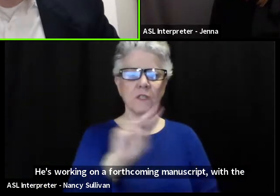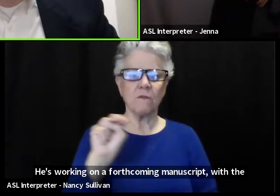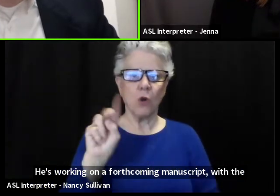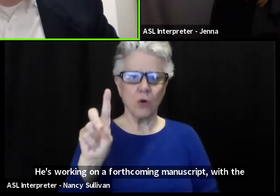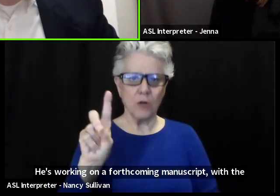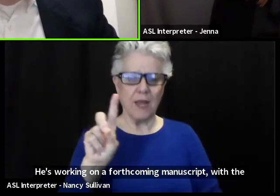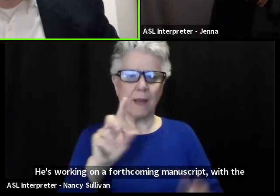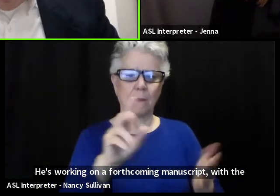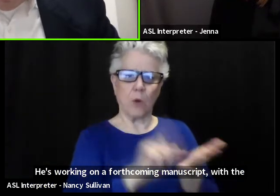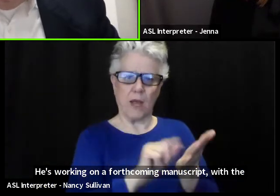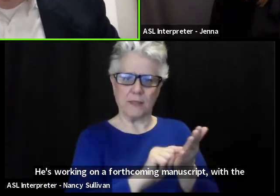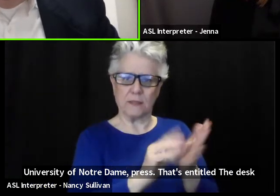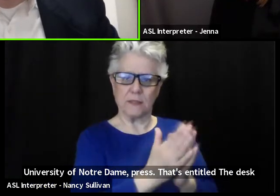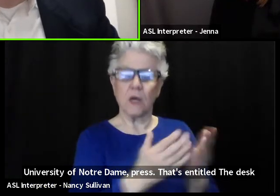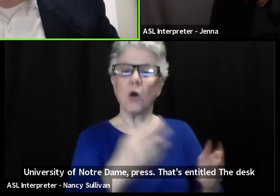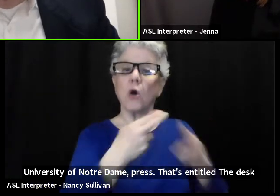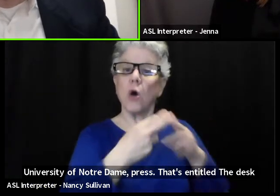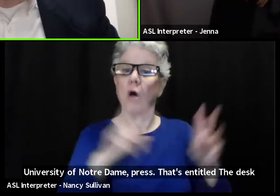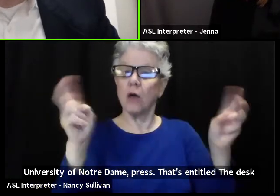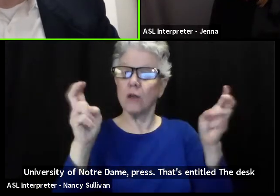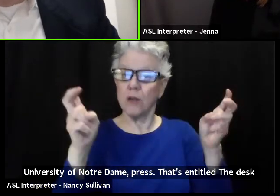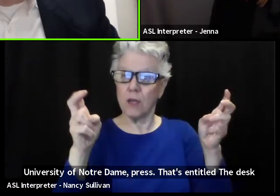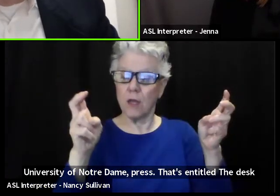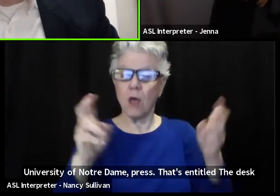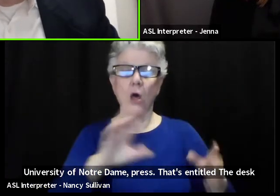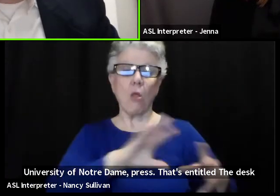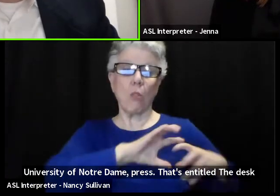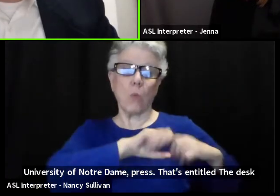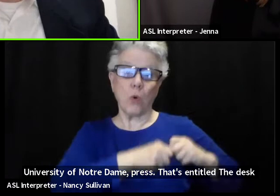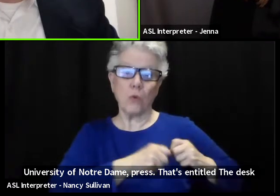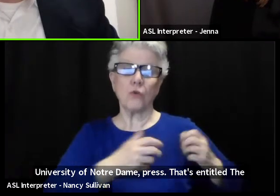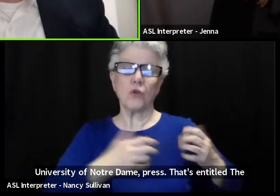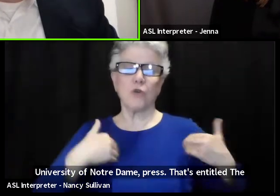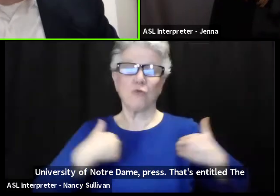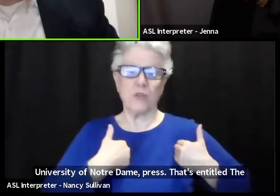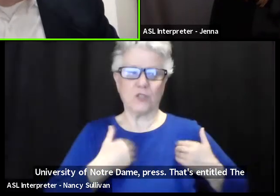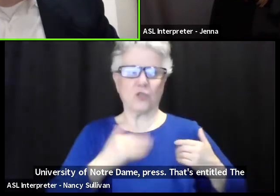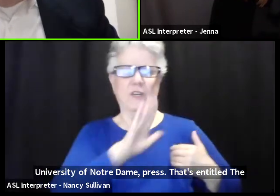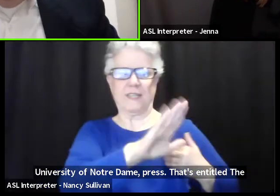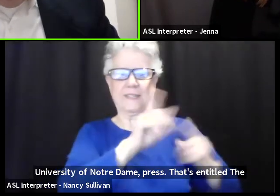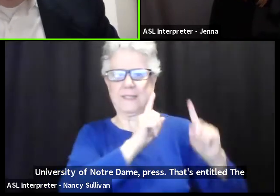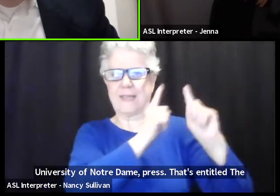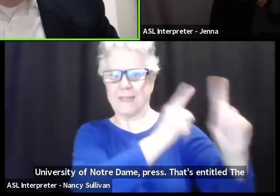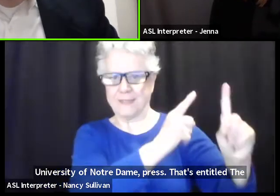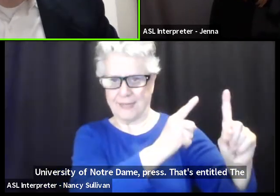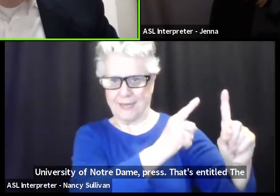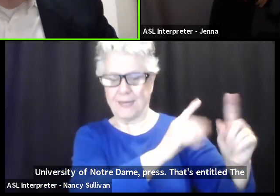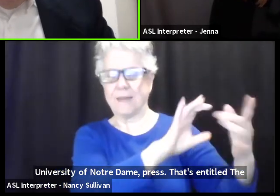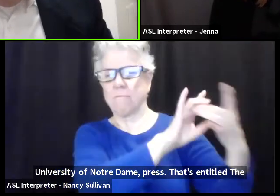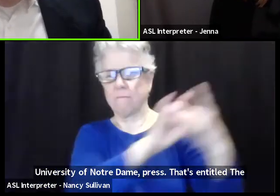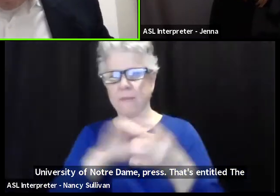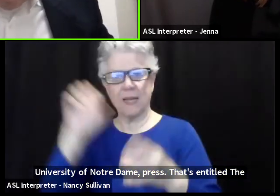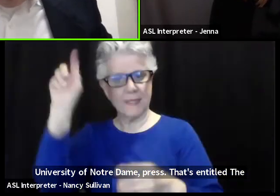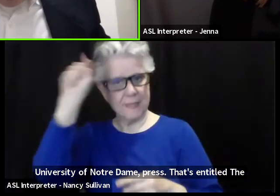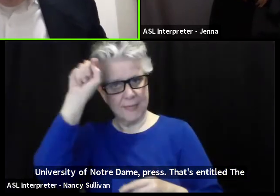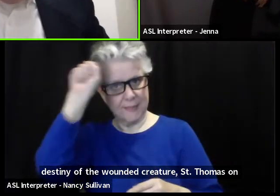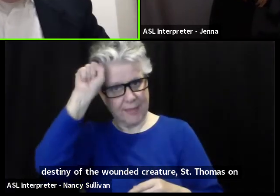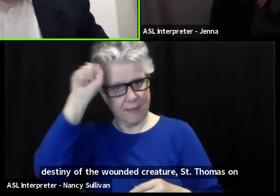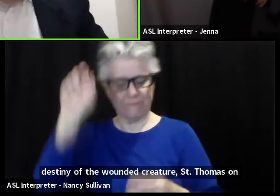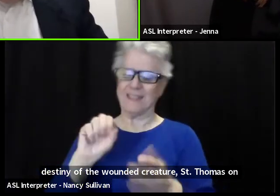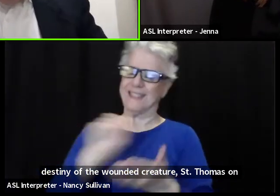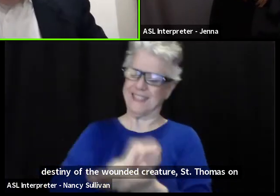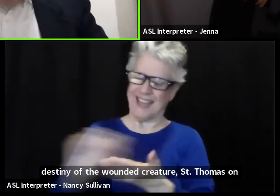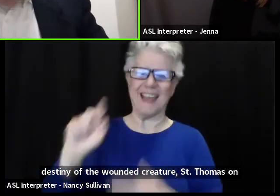that's entitled The Destiny of the Wounded Creature, St. Thomas on Disability. Prior to